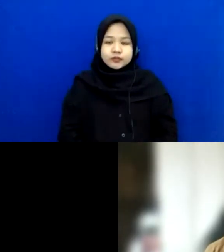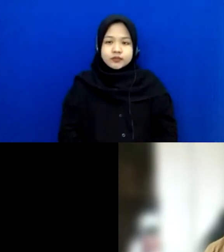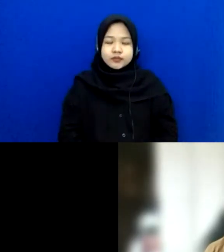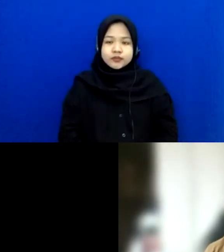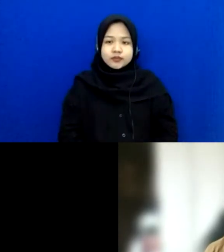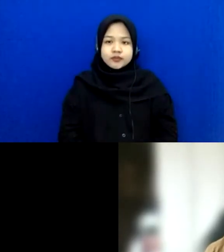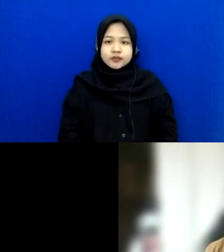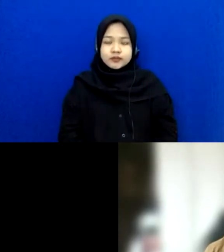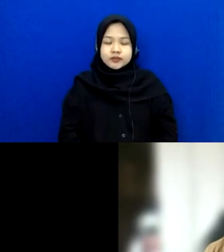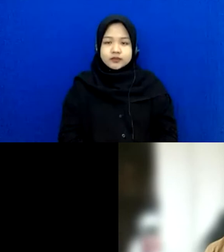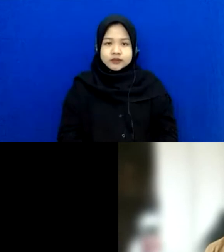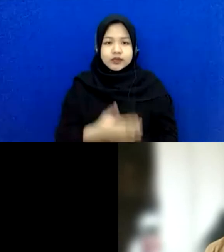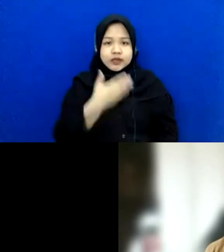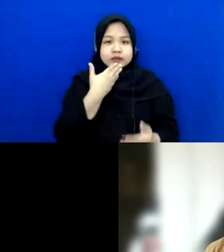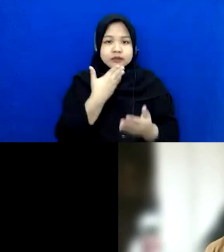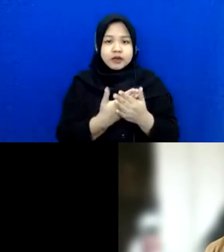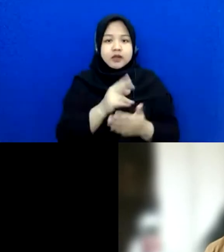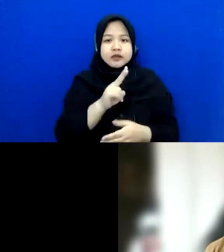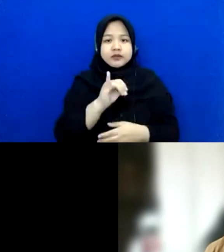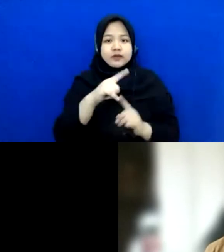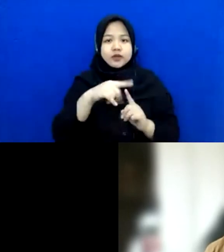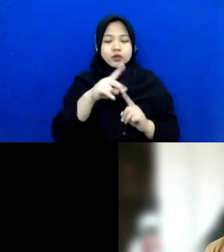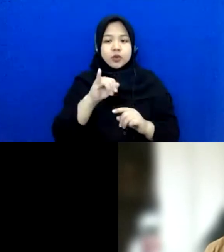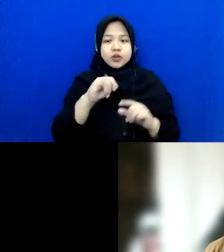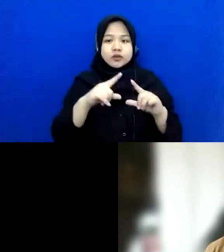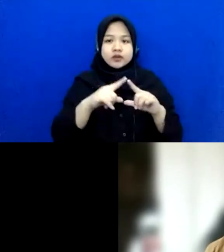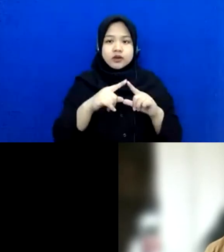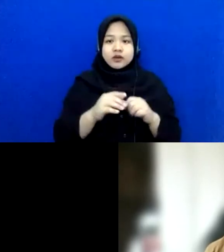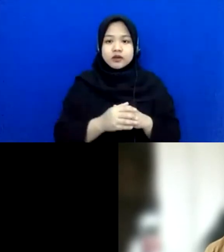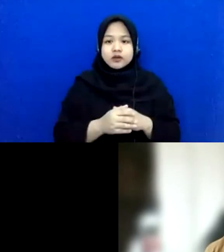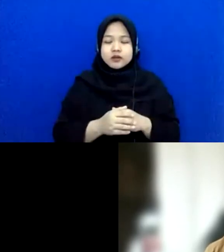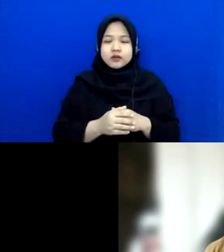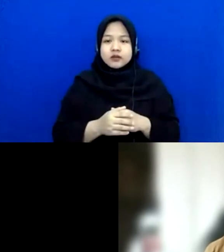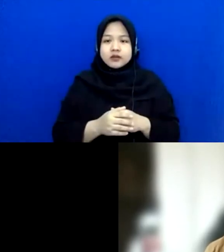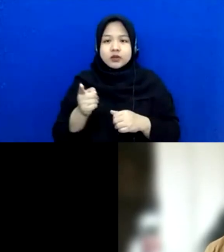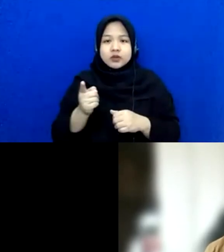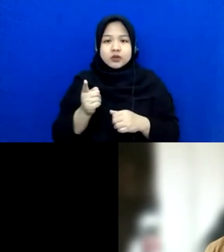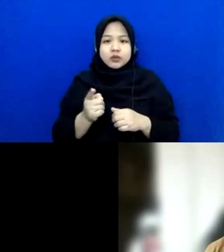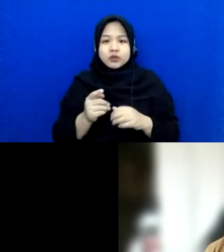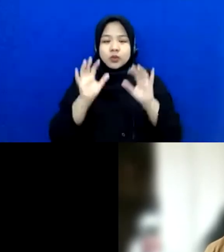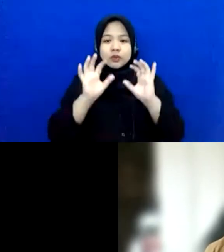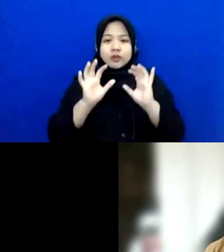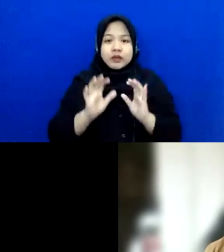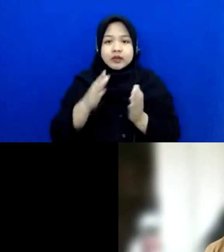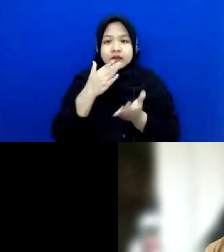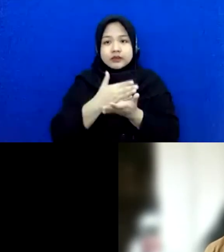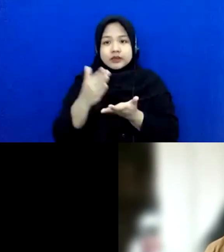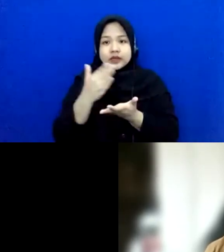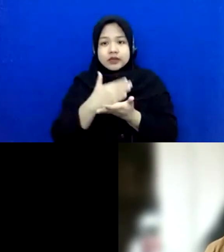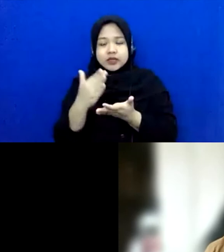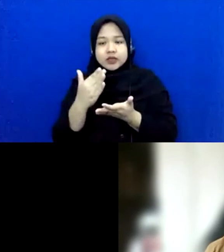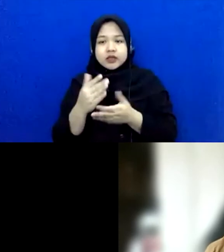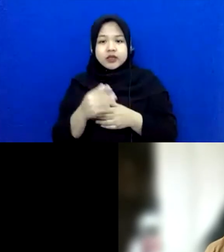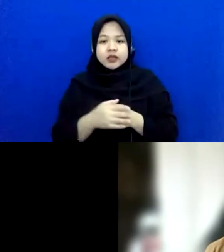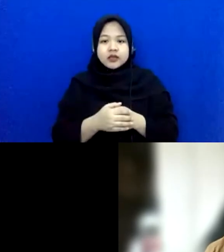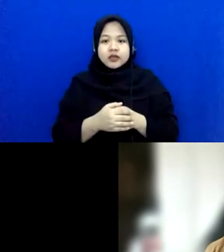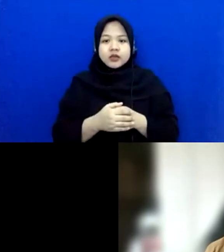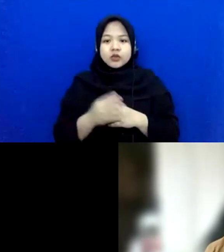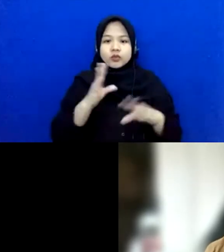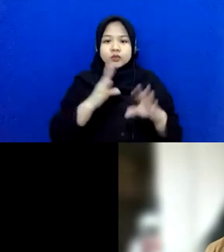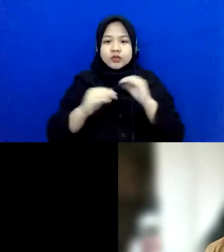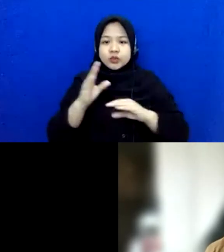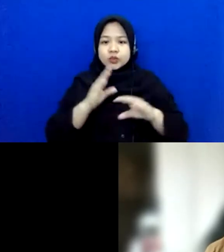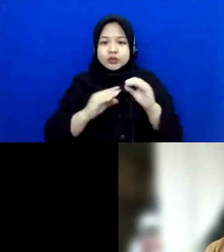You know, it's good. Not good, let me rephrase that. It is really great sharing, you know, even for a first round of conversation from